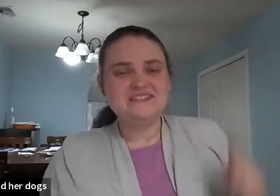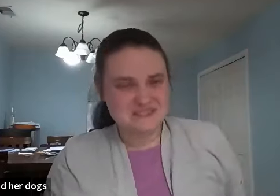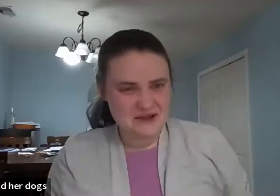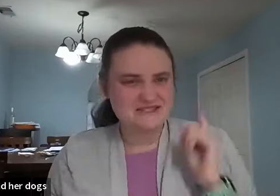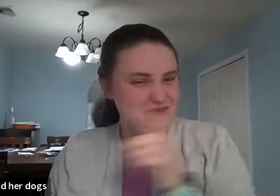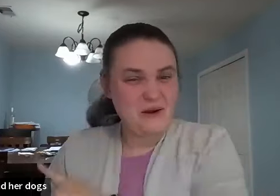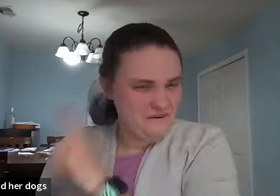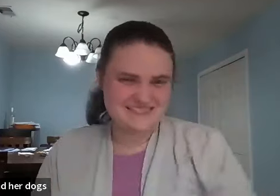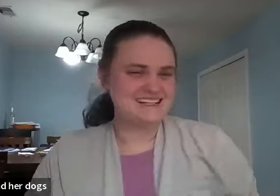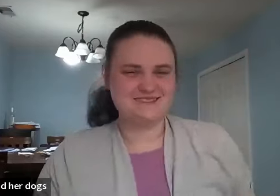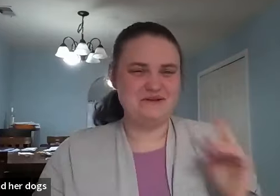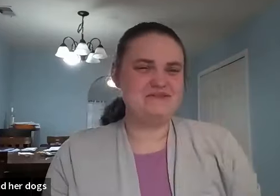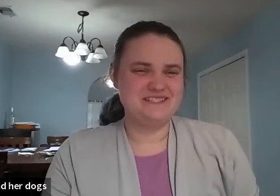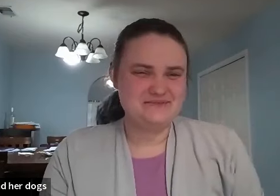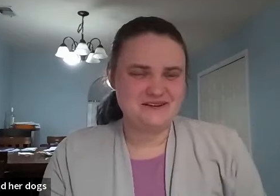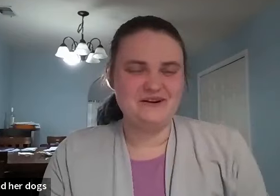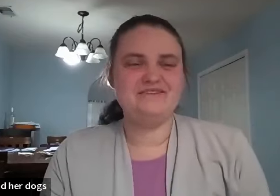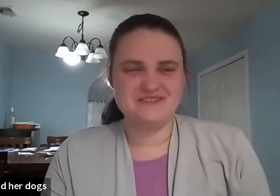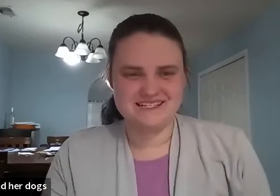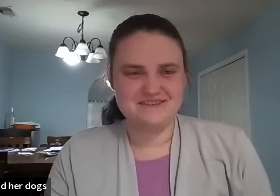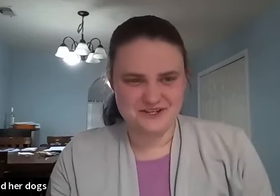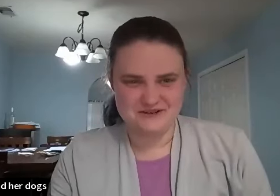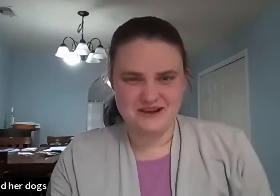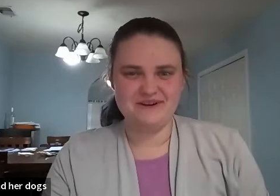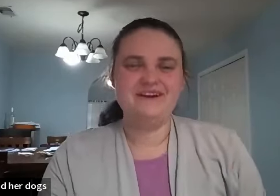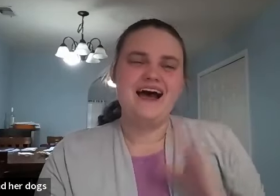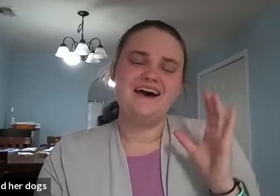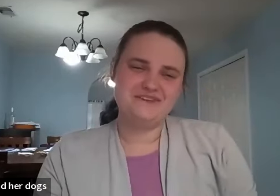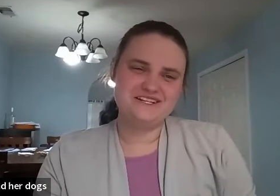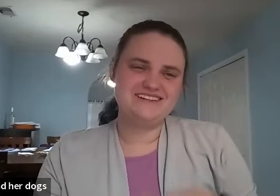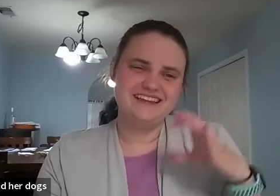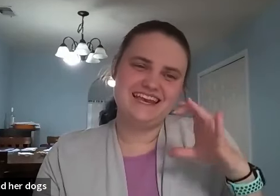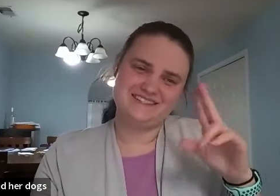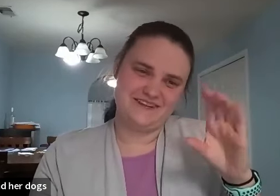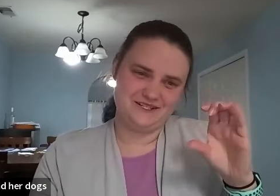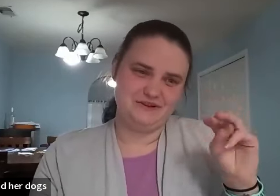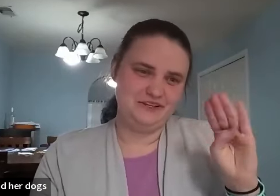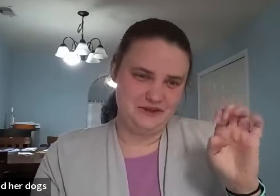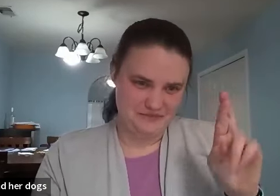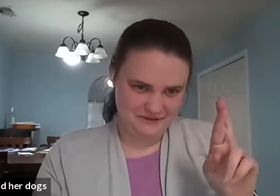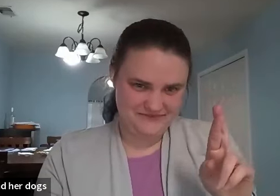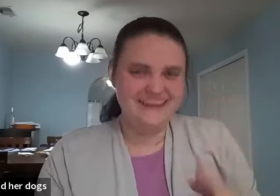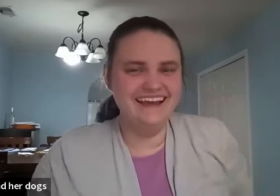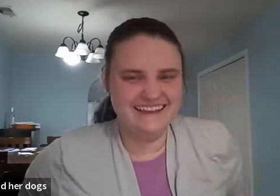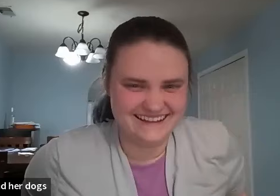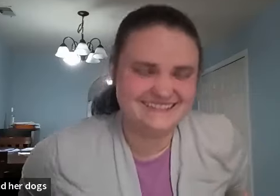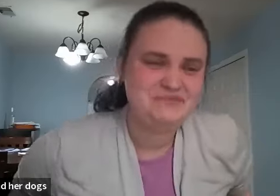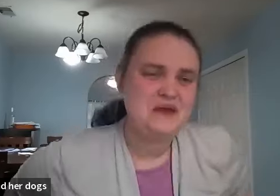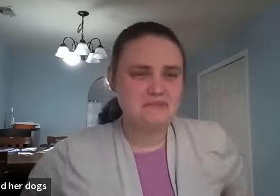So someone always asks me when we do pickle, if there's a sign for cucumber. Unfortunately, it's fingerspelled cucumber. Most